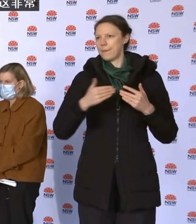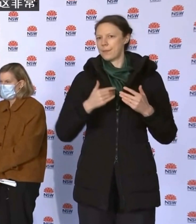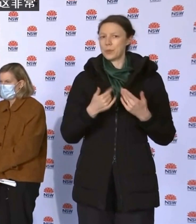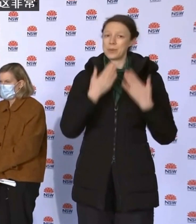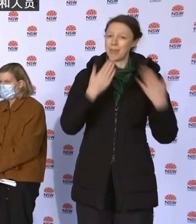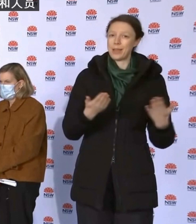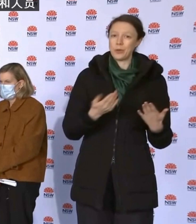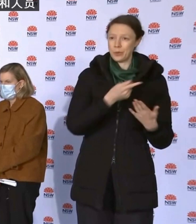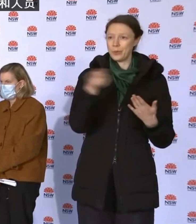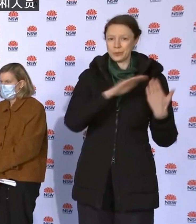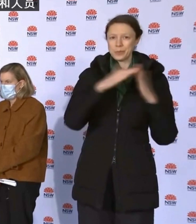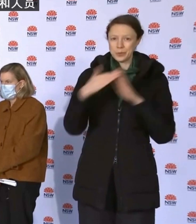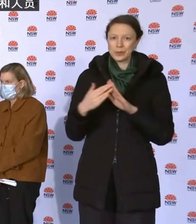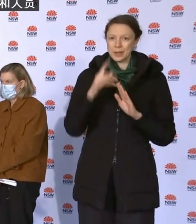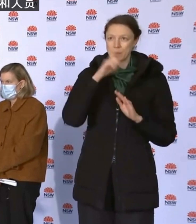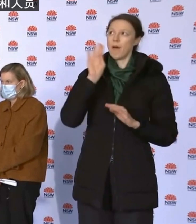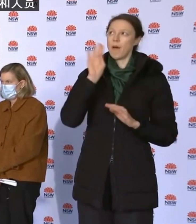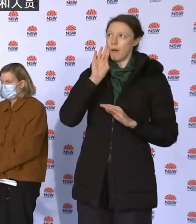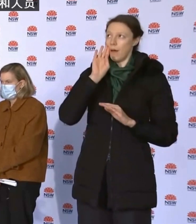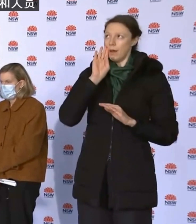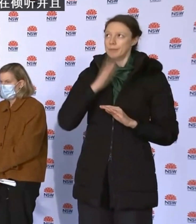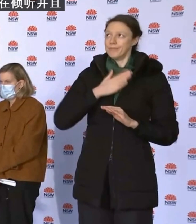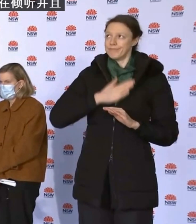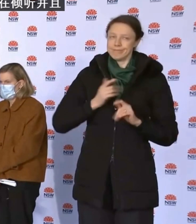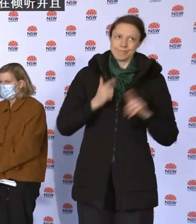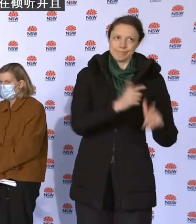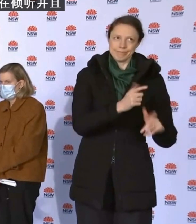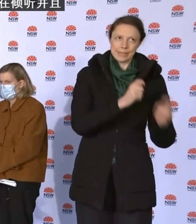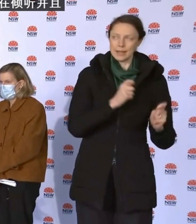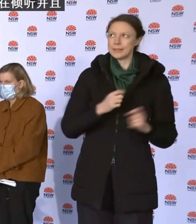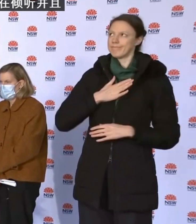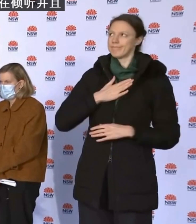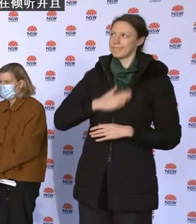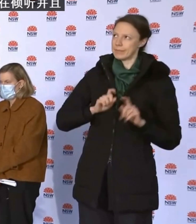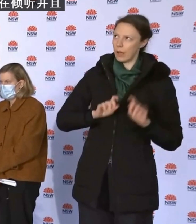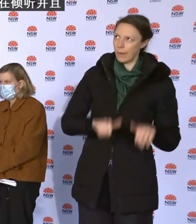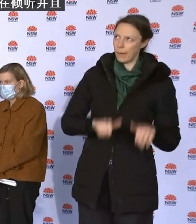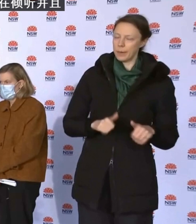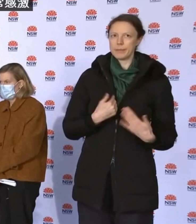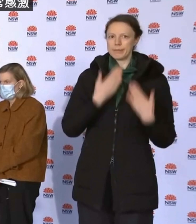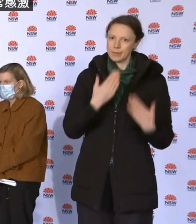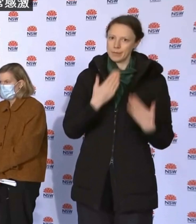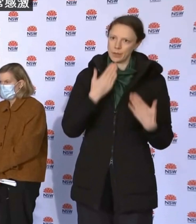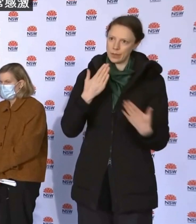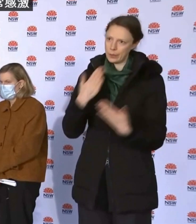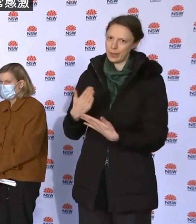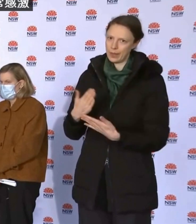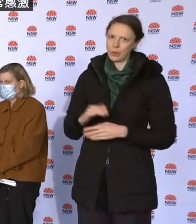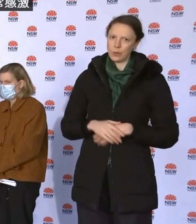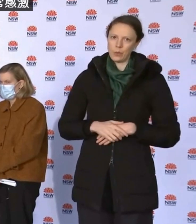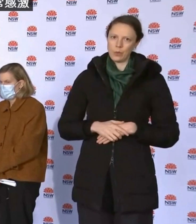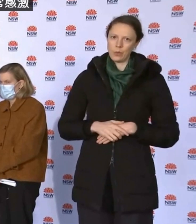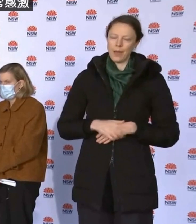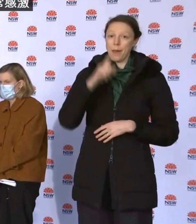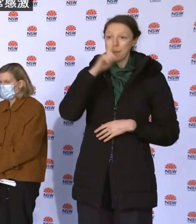messages, and it's very encouraging to know when you're picking up cases and people that don't have symptoms, you know that people are listening and responding, and we are